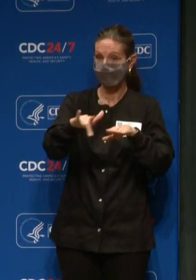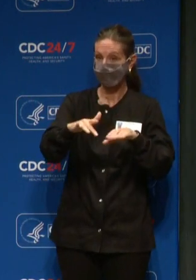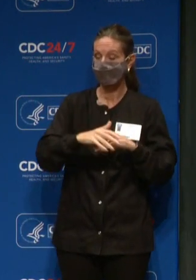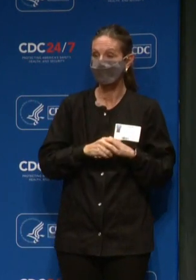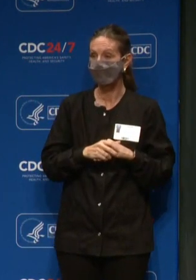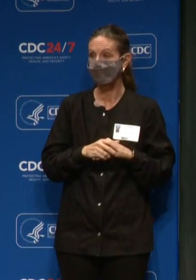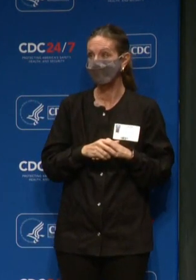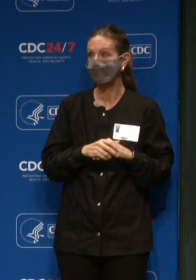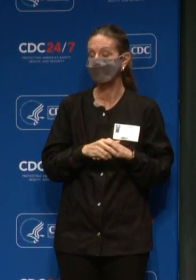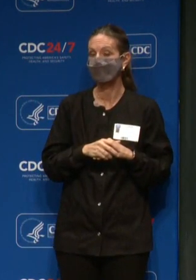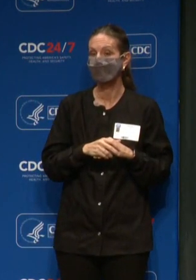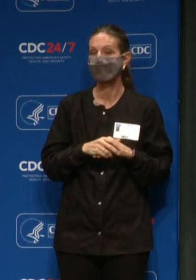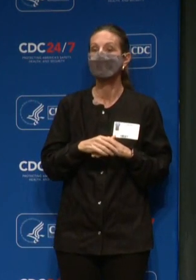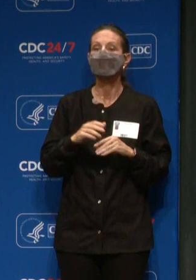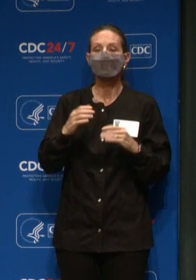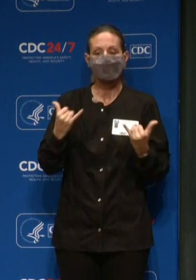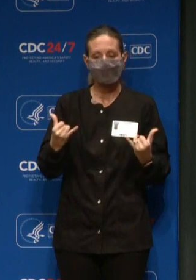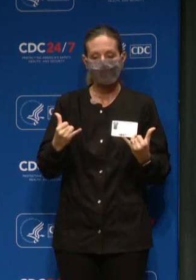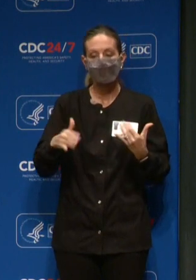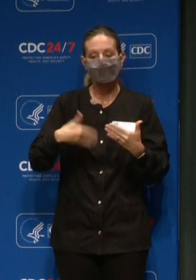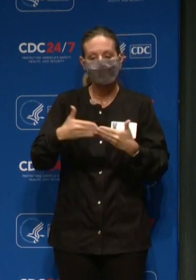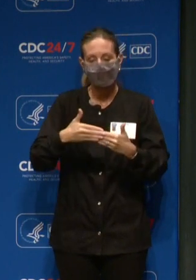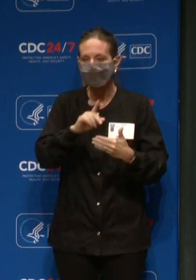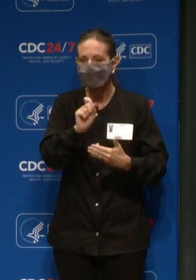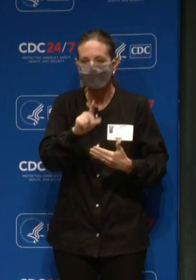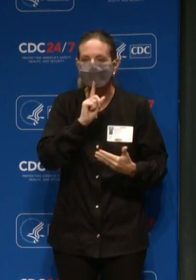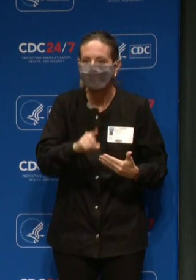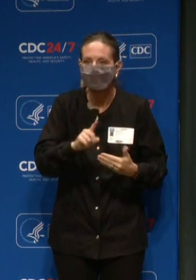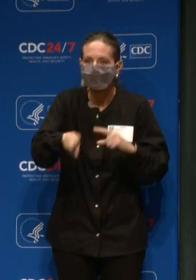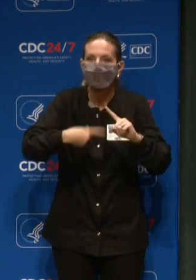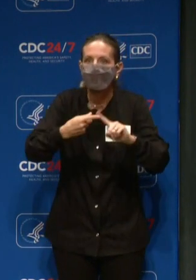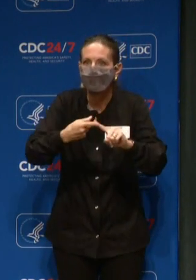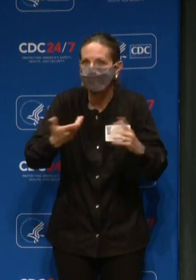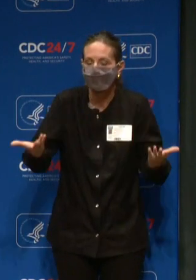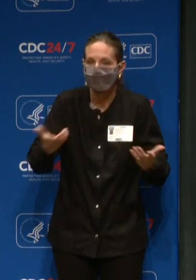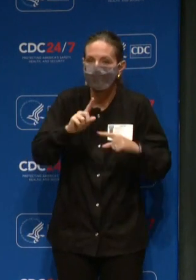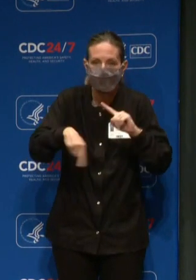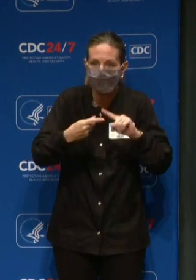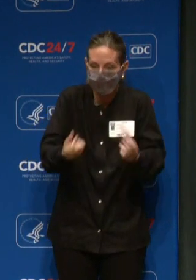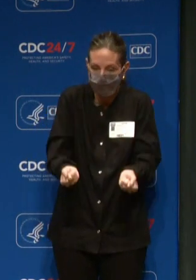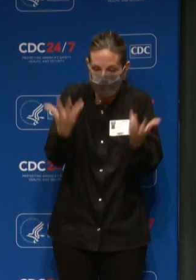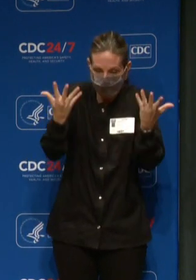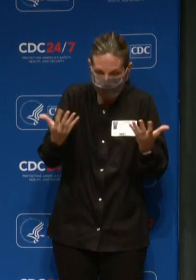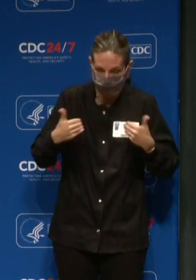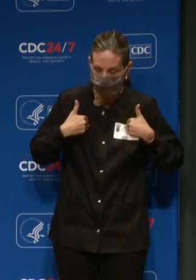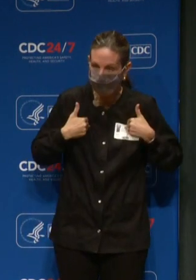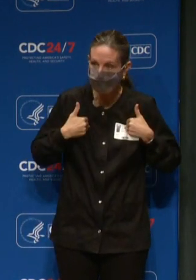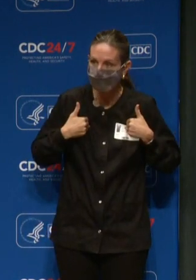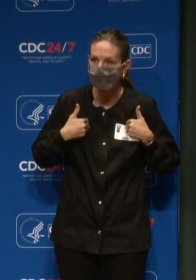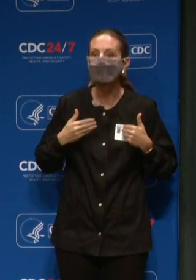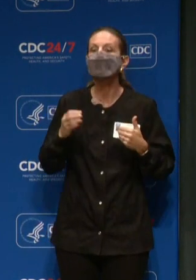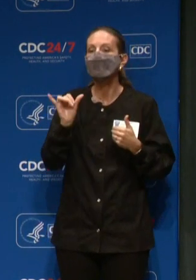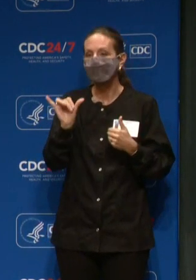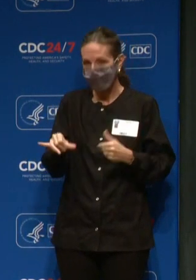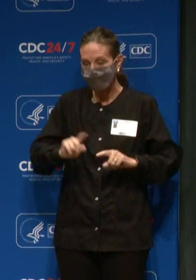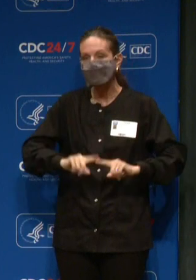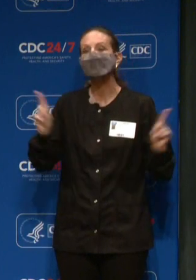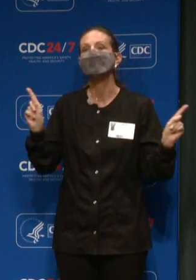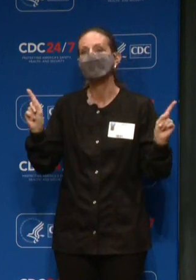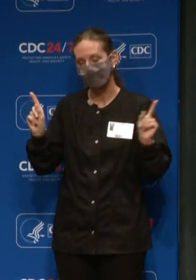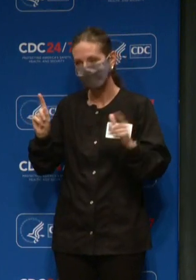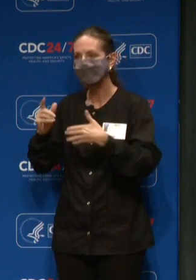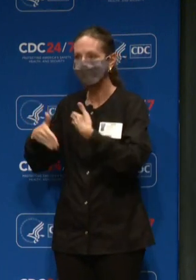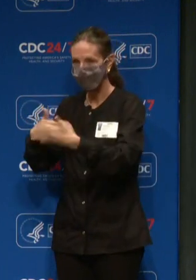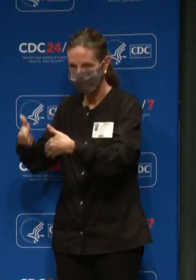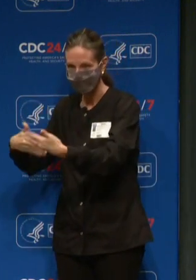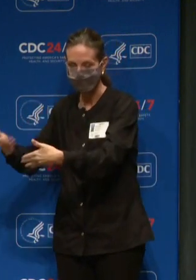okay, that's when, and again, no guarantees, how much? And that's also part of the iterative process as we